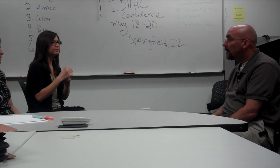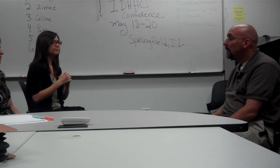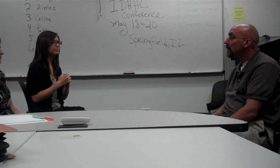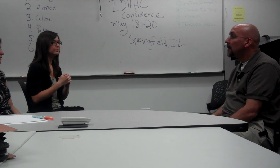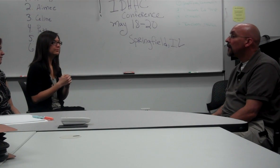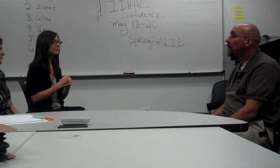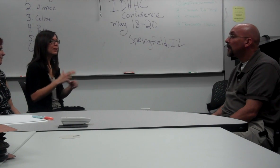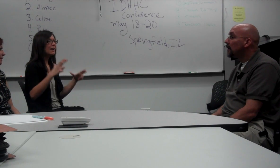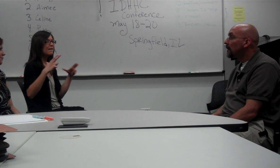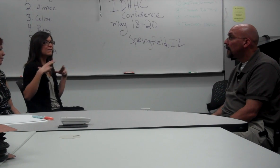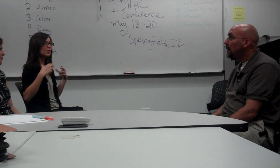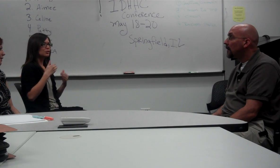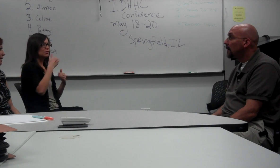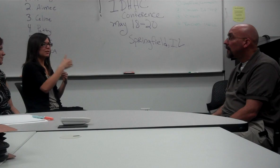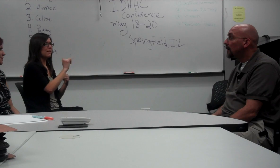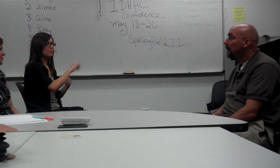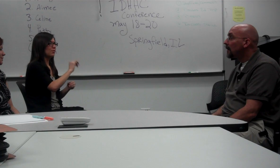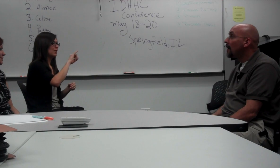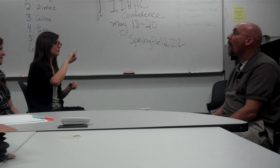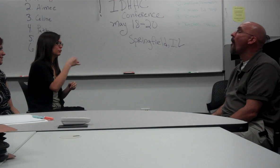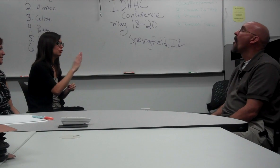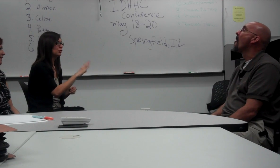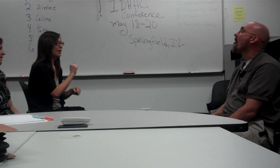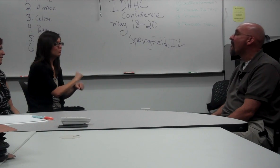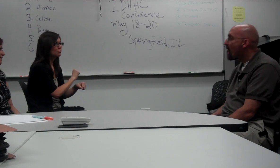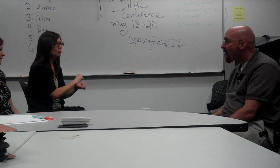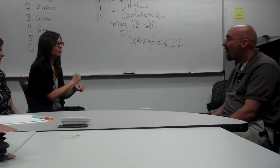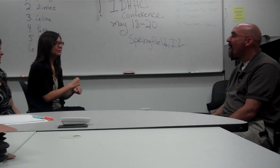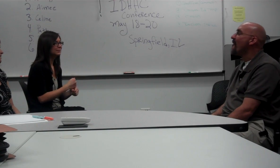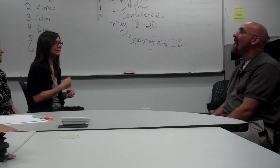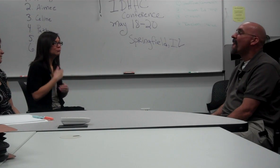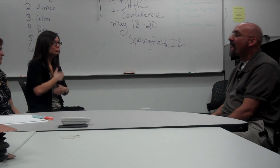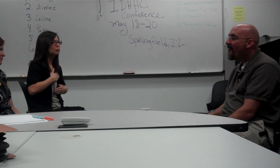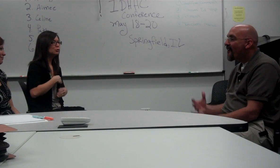vacation and roam around and enjoy the cities there.